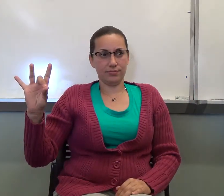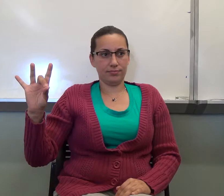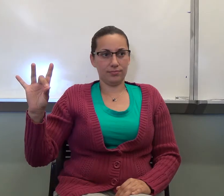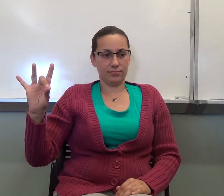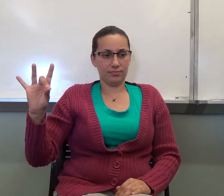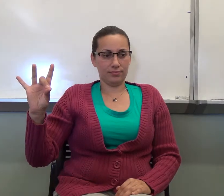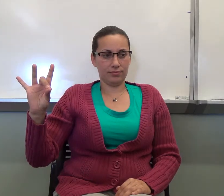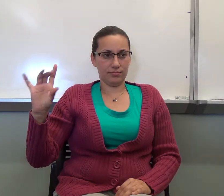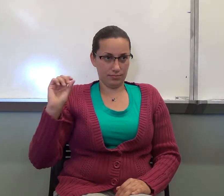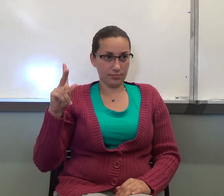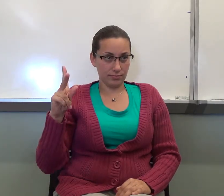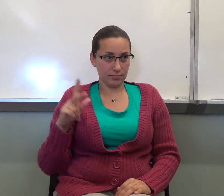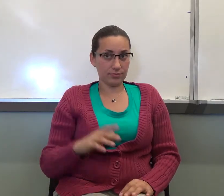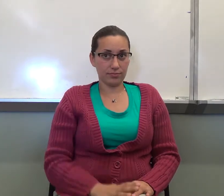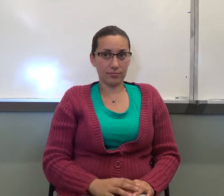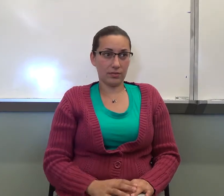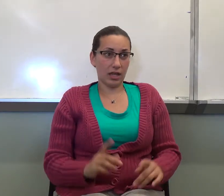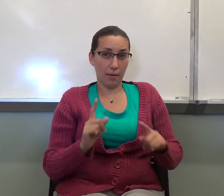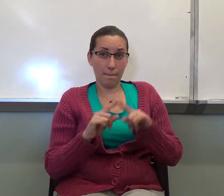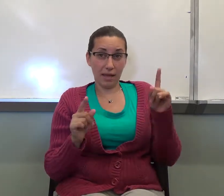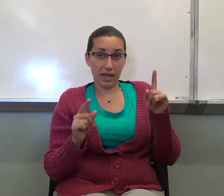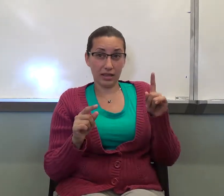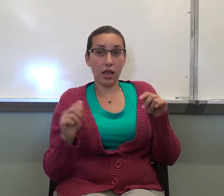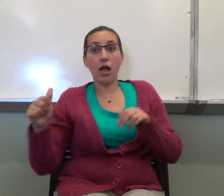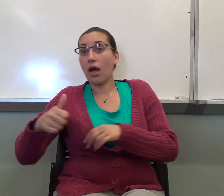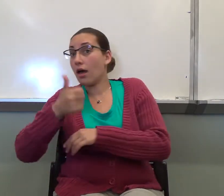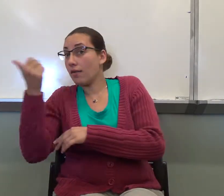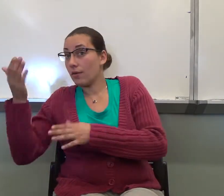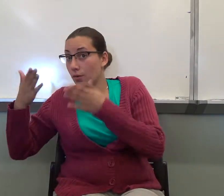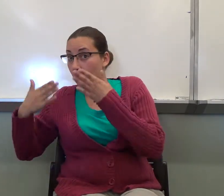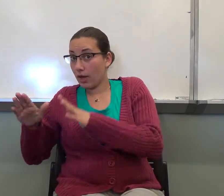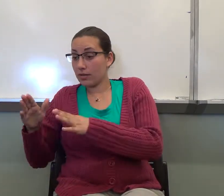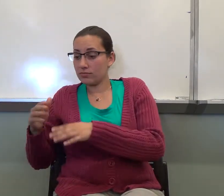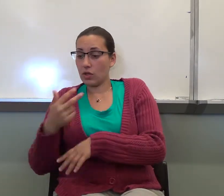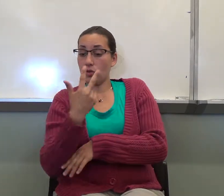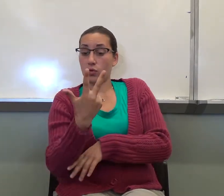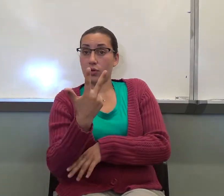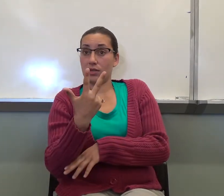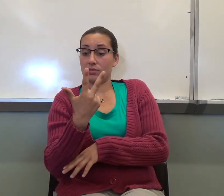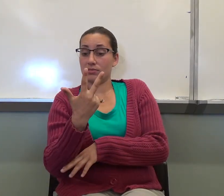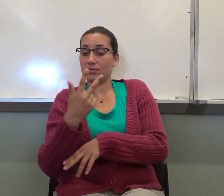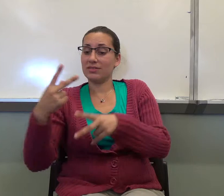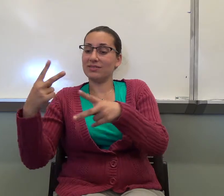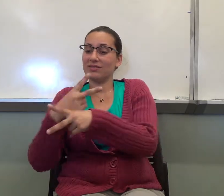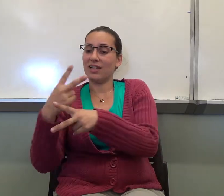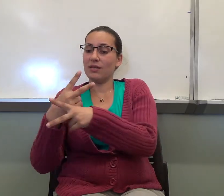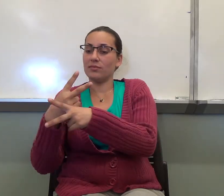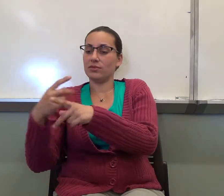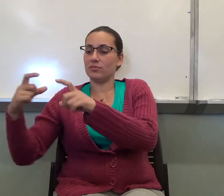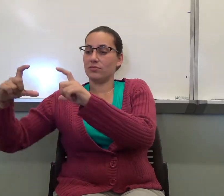right, but this says, oh, you could take that 3 and multiply it by the 11. That would be A times B.